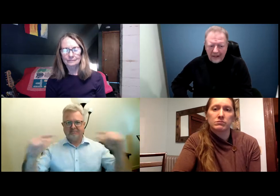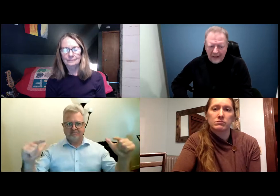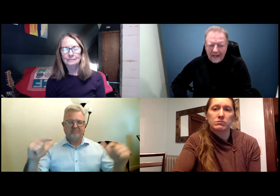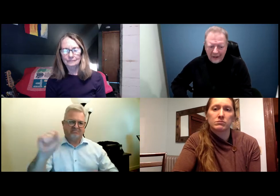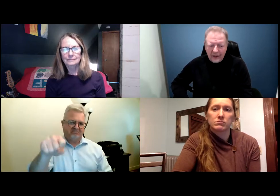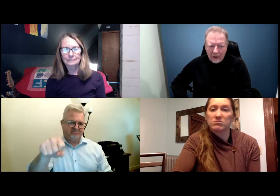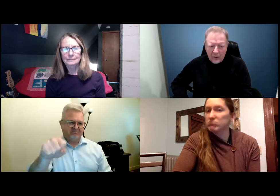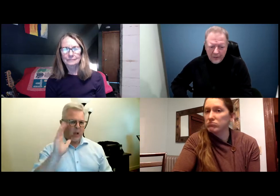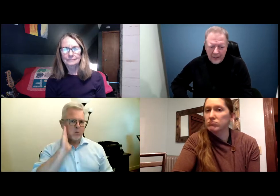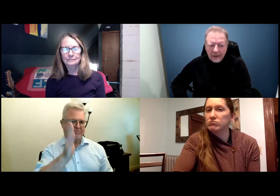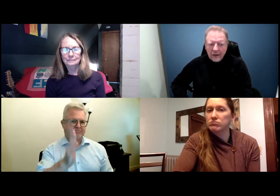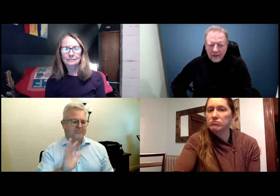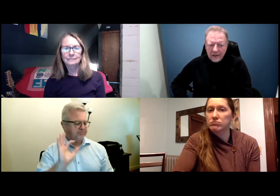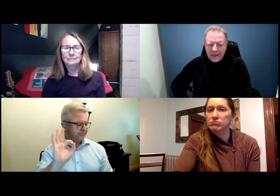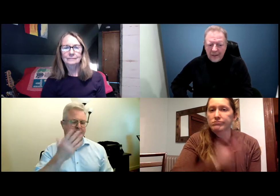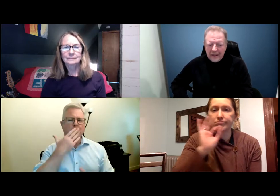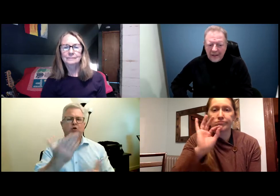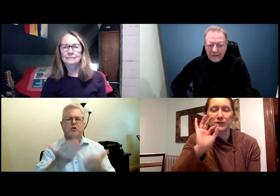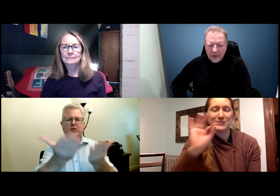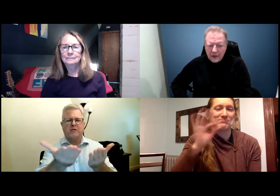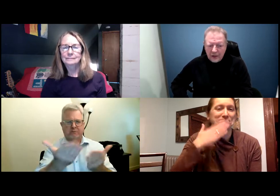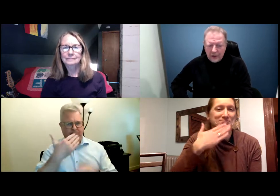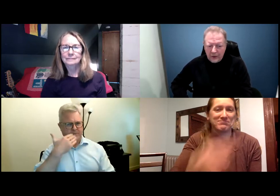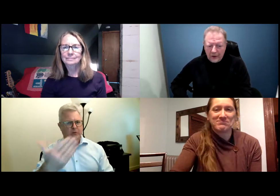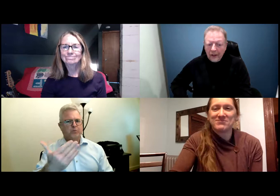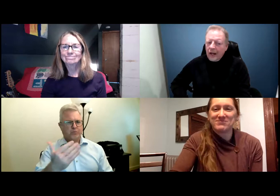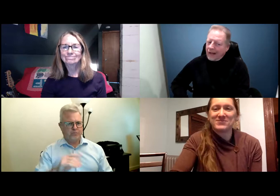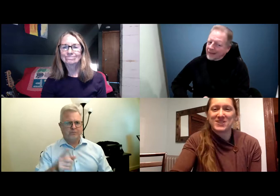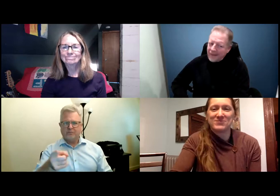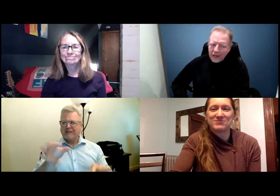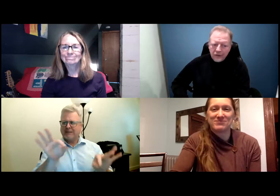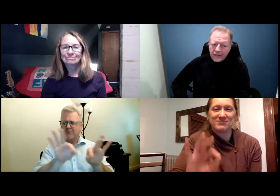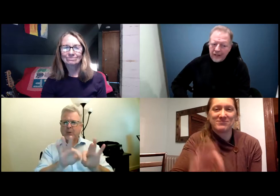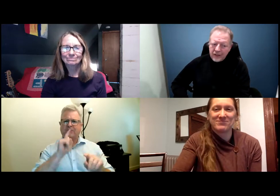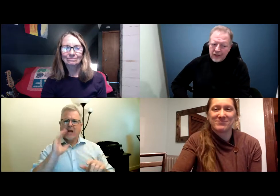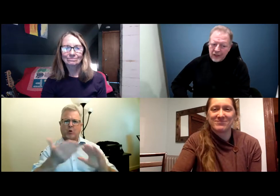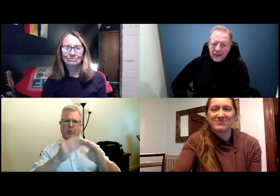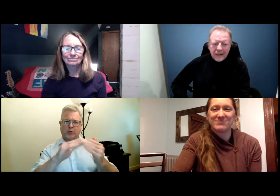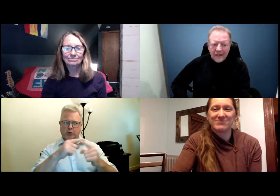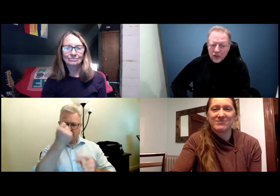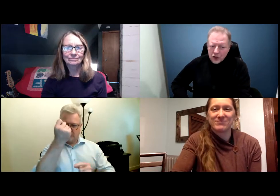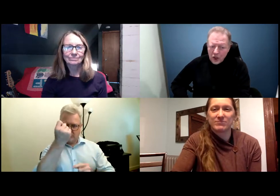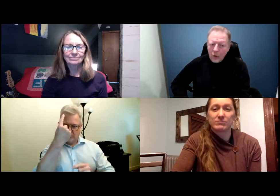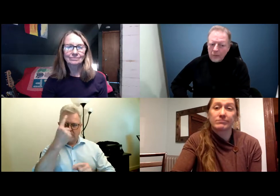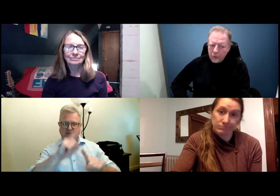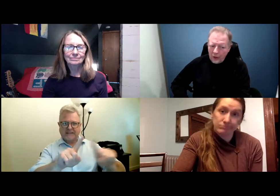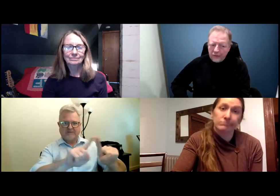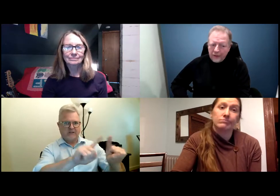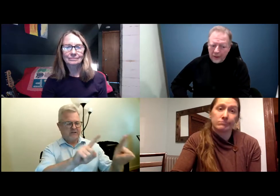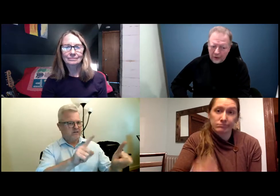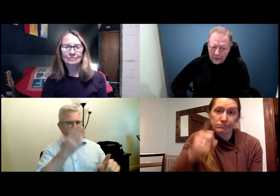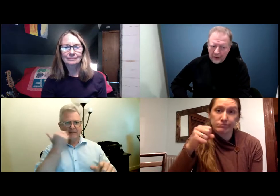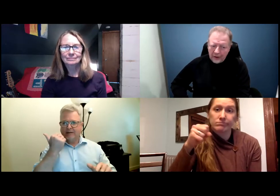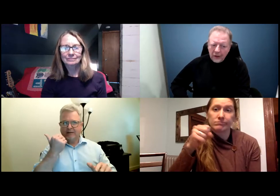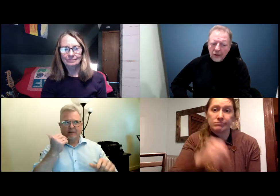for that and get that out there on the website to disseminate that information to the community. And thank you for that suggestion. That is so important for